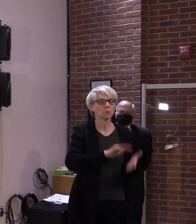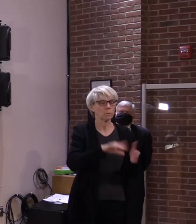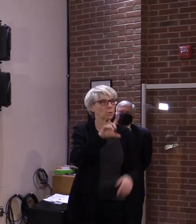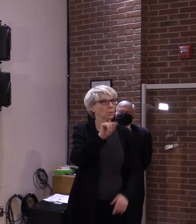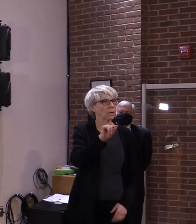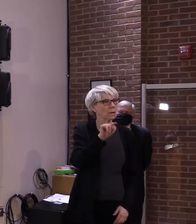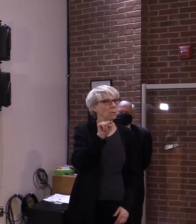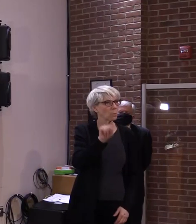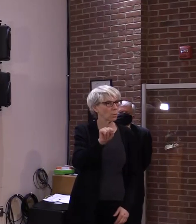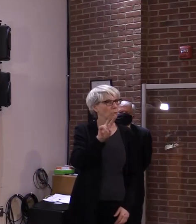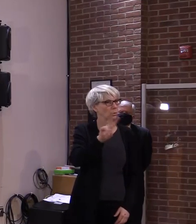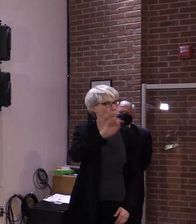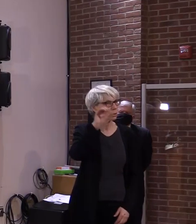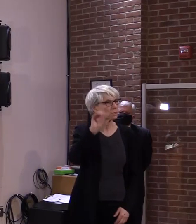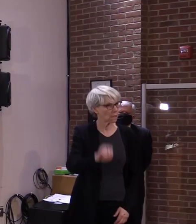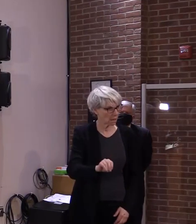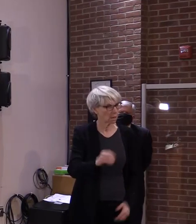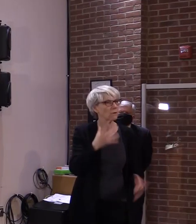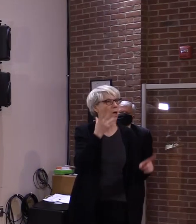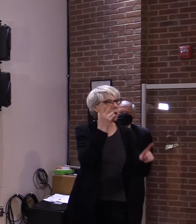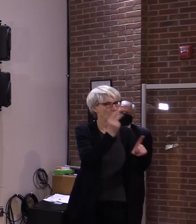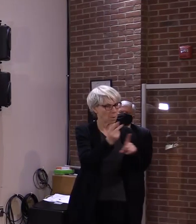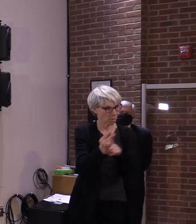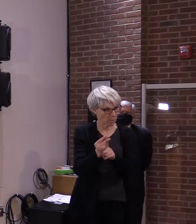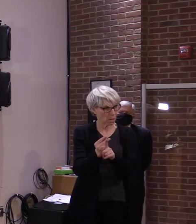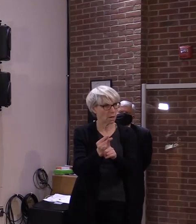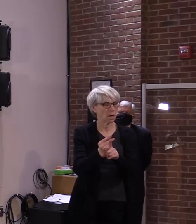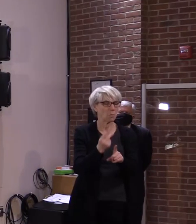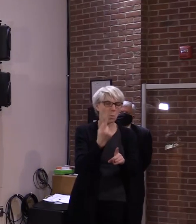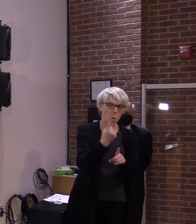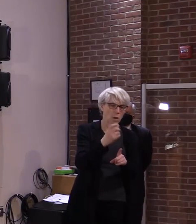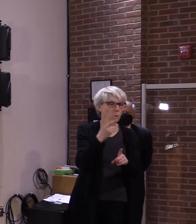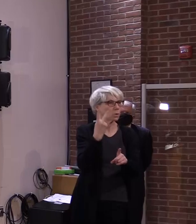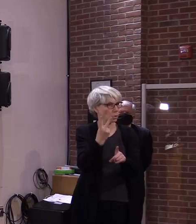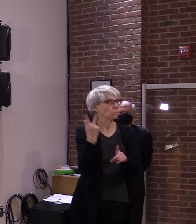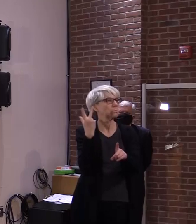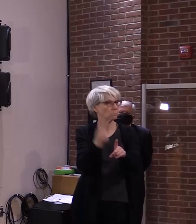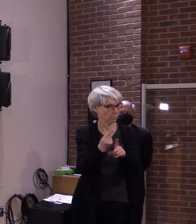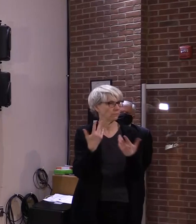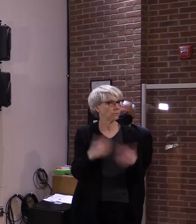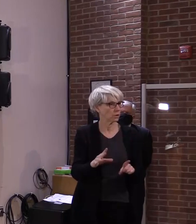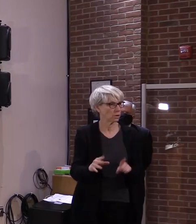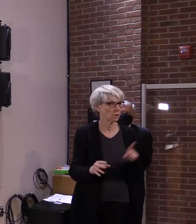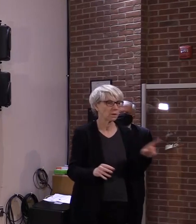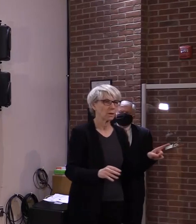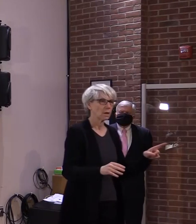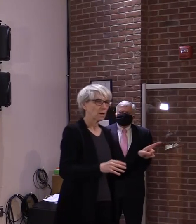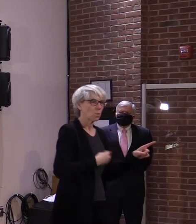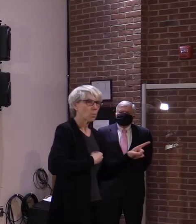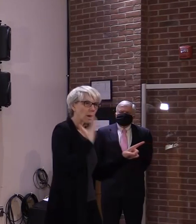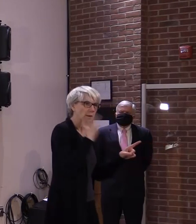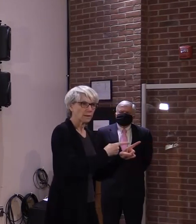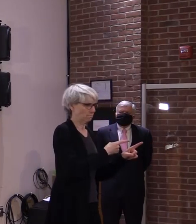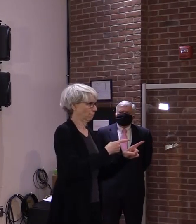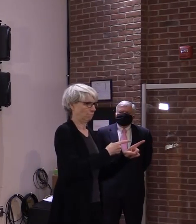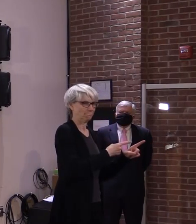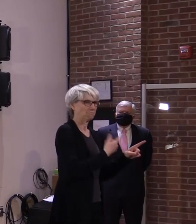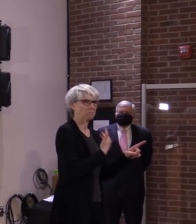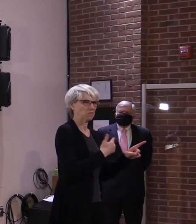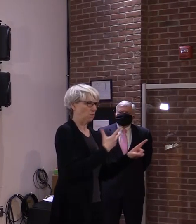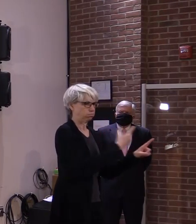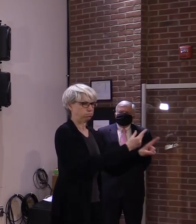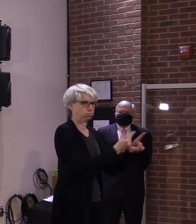20.2% of the population having received at least one dose of vaccine, as compared with non-Hispanic whites who